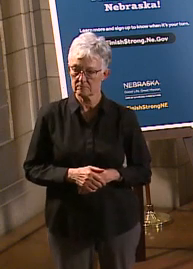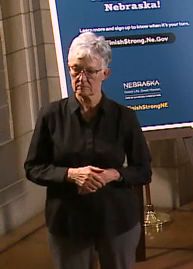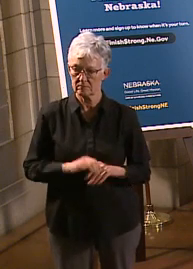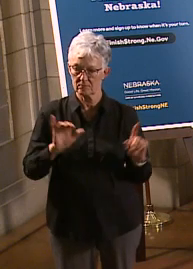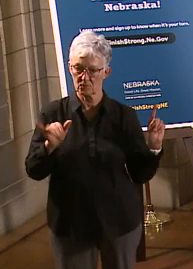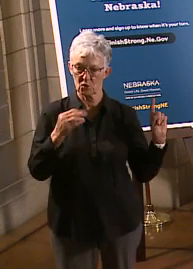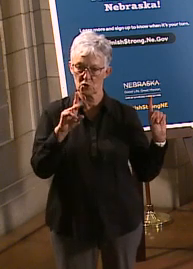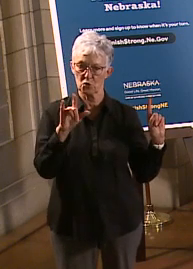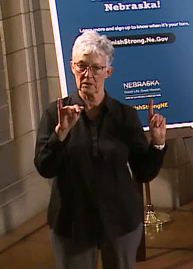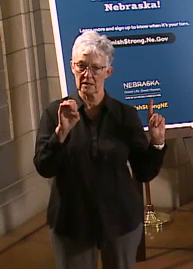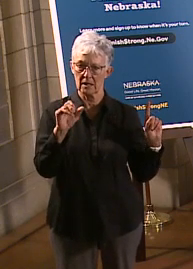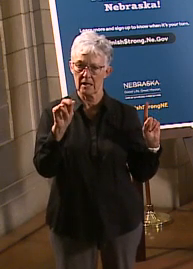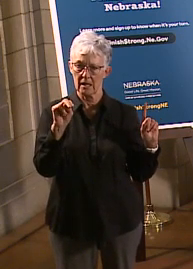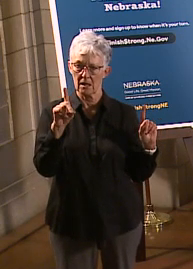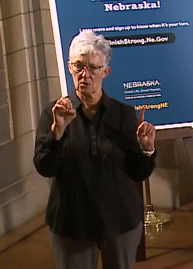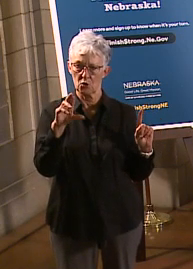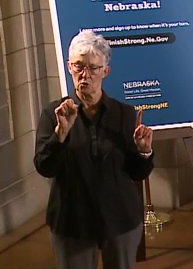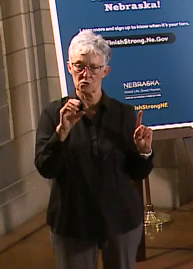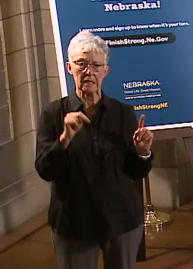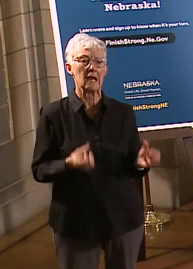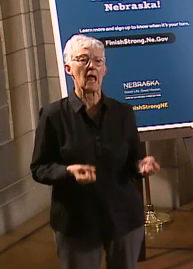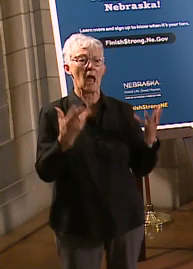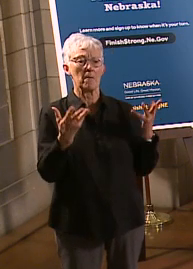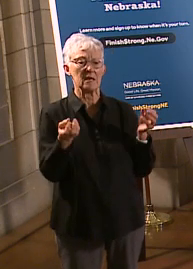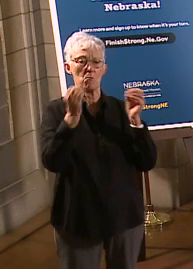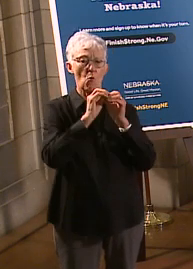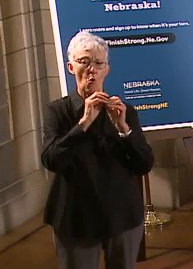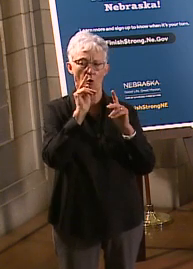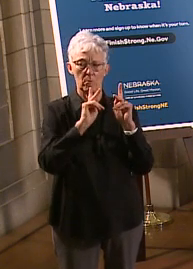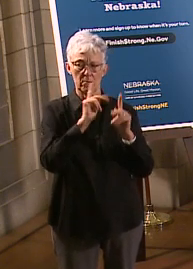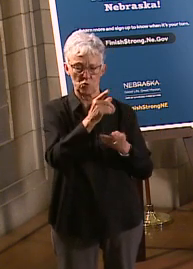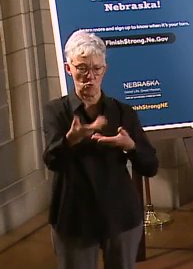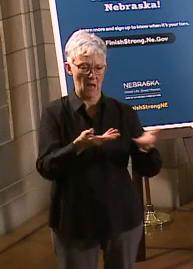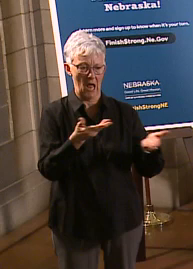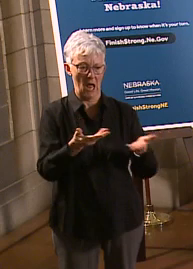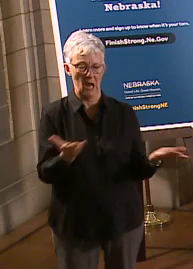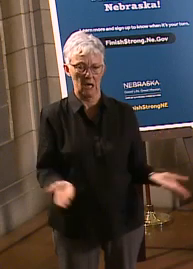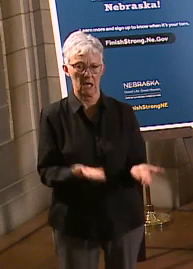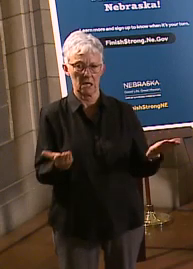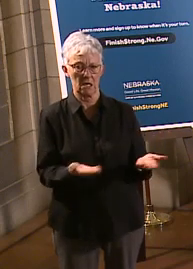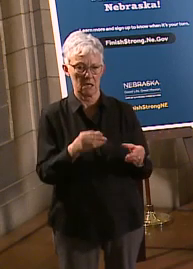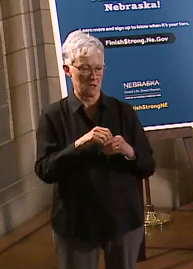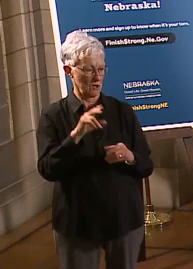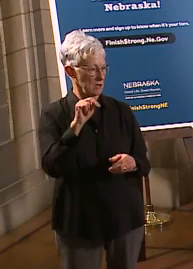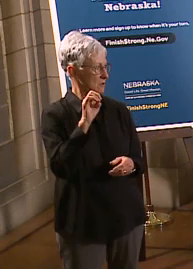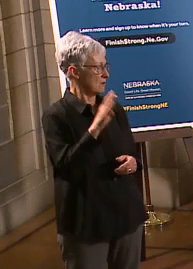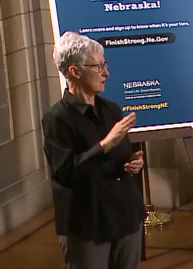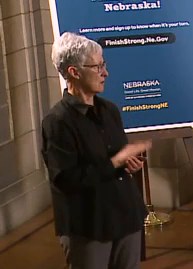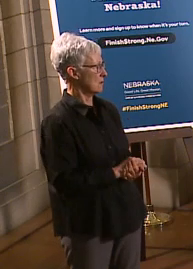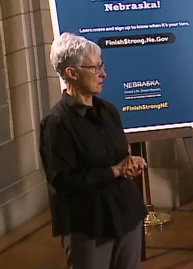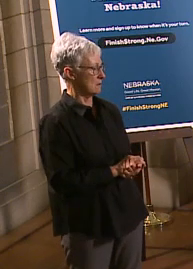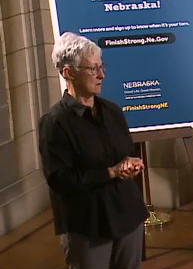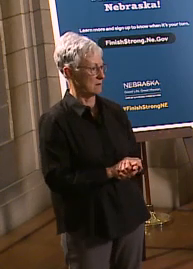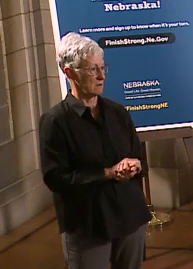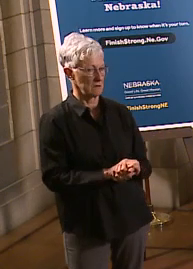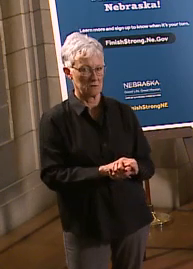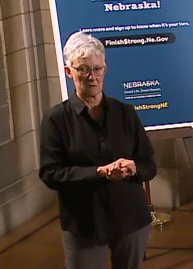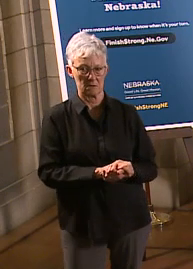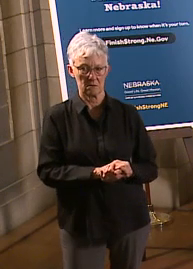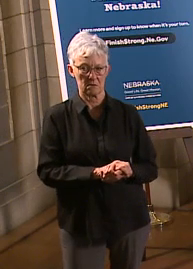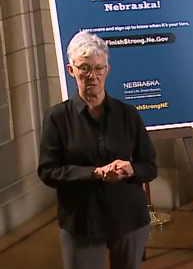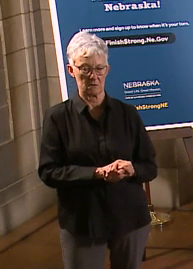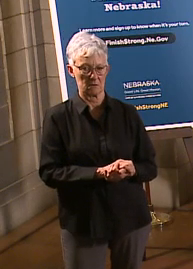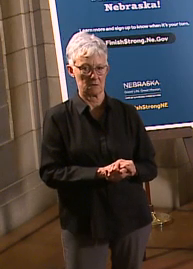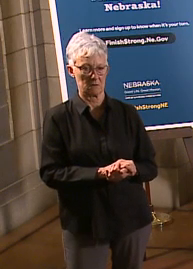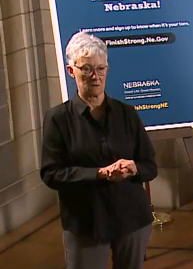to know how many more people have they hired in Nebraska? So Julie wants to know Julie Anderson of the World Herald wants to know how many